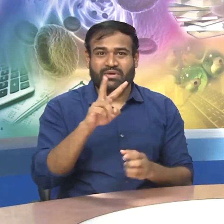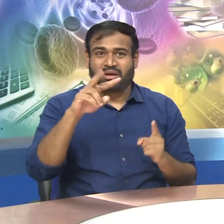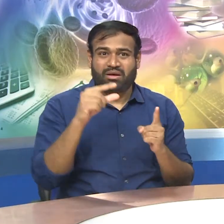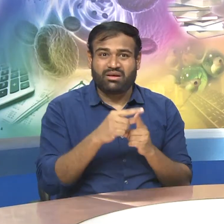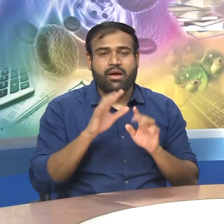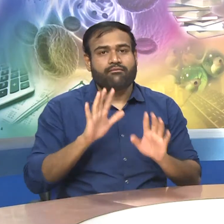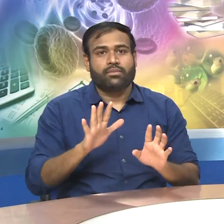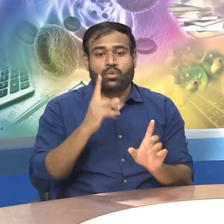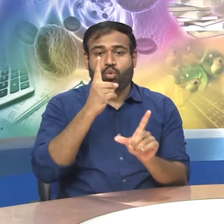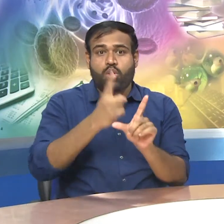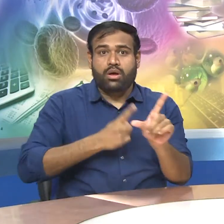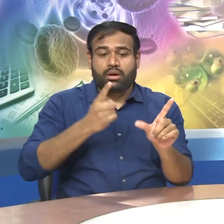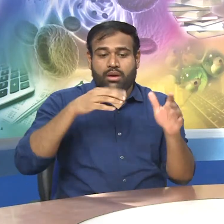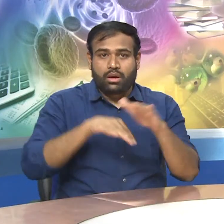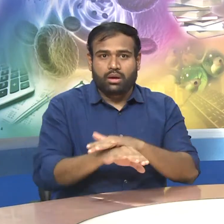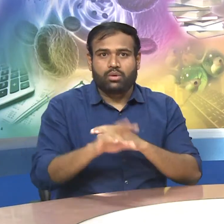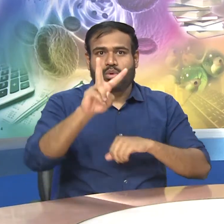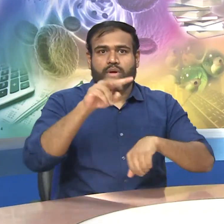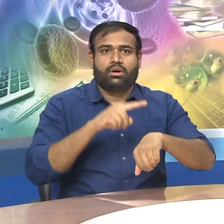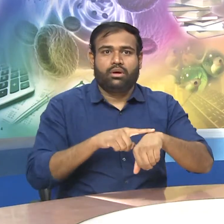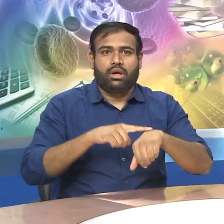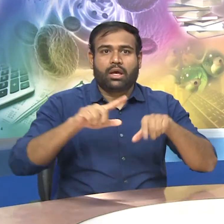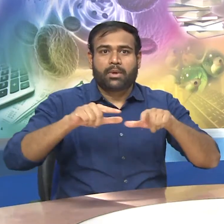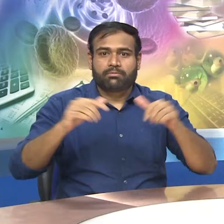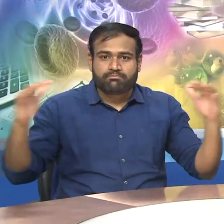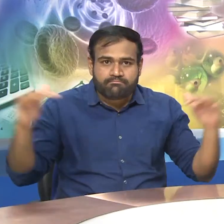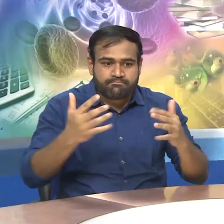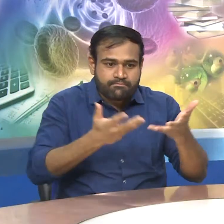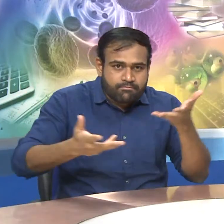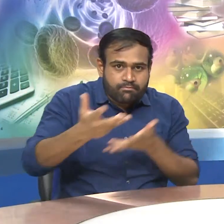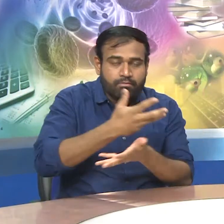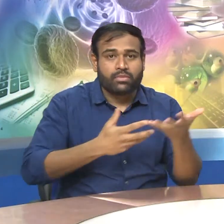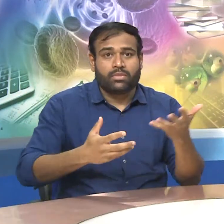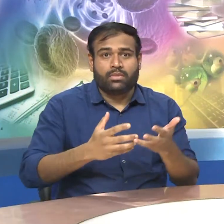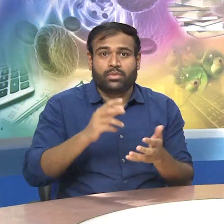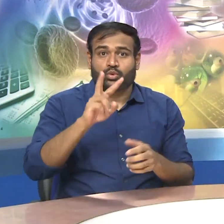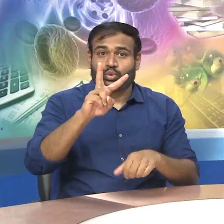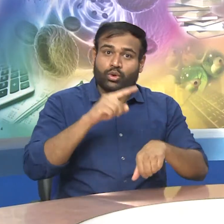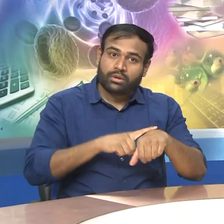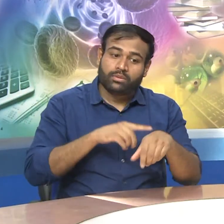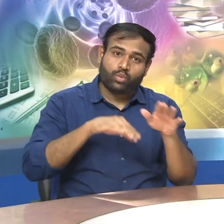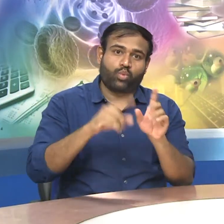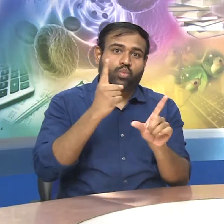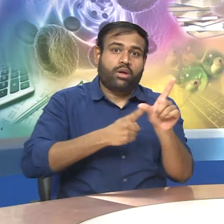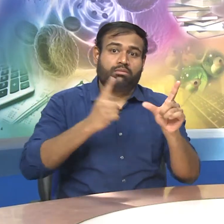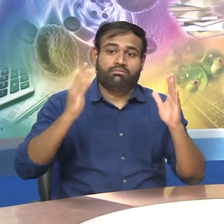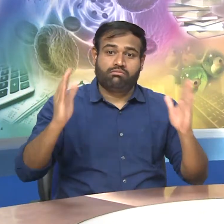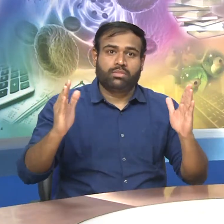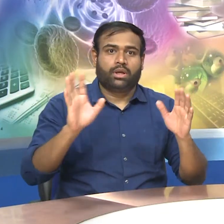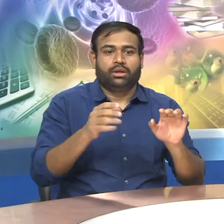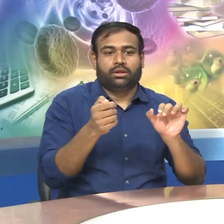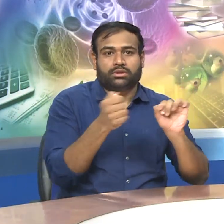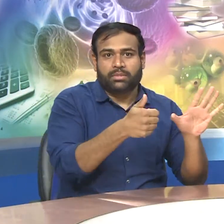Next is 14.1.3 Session of the State Legislature.